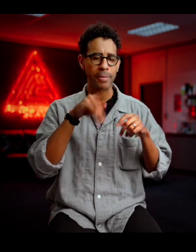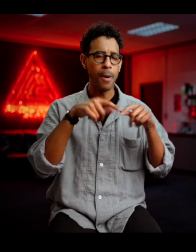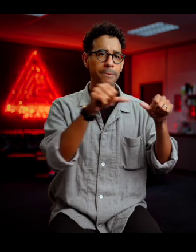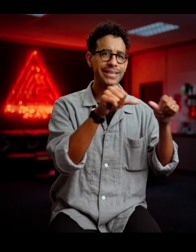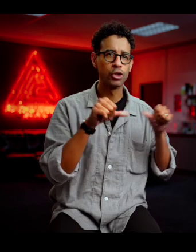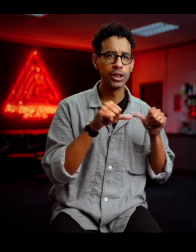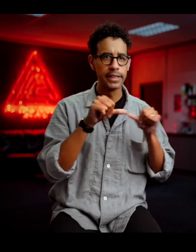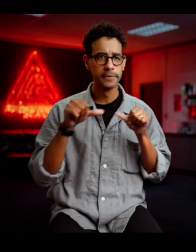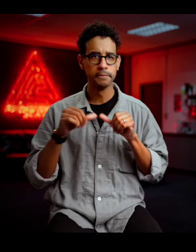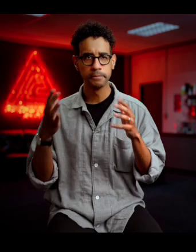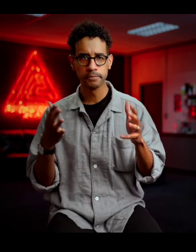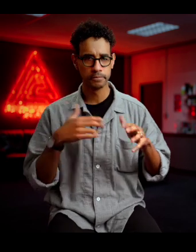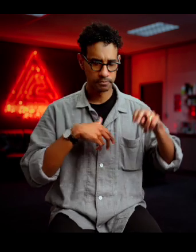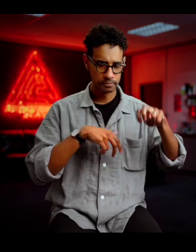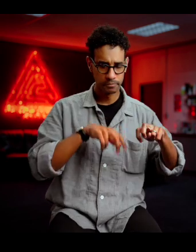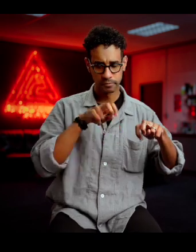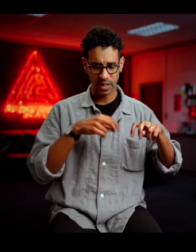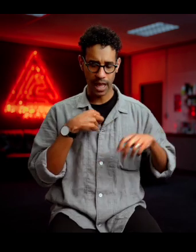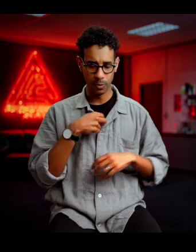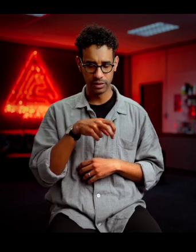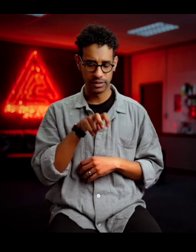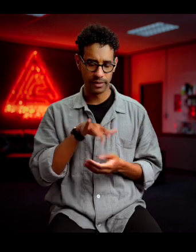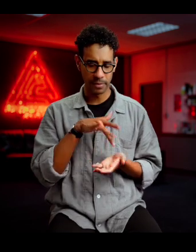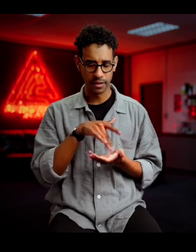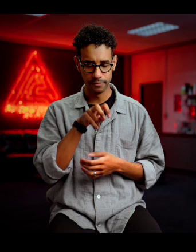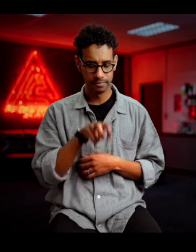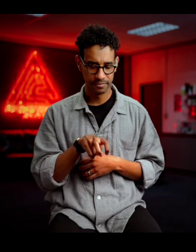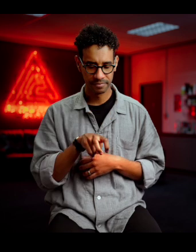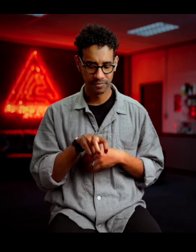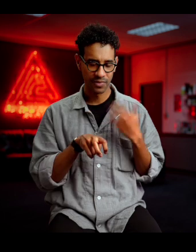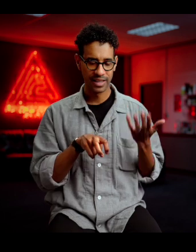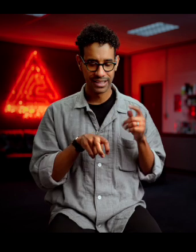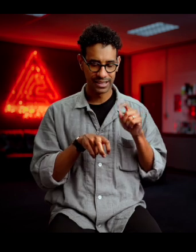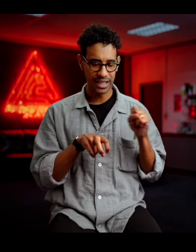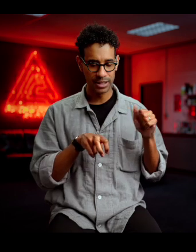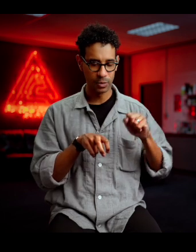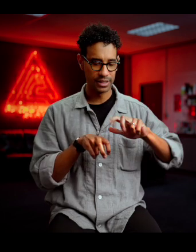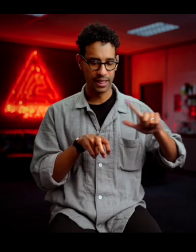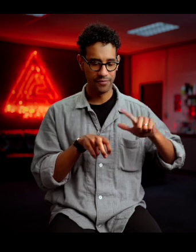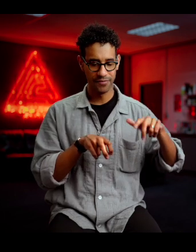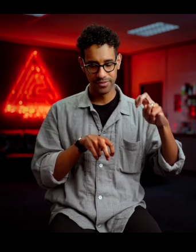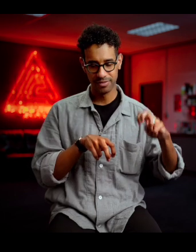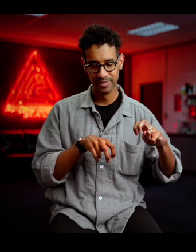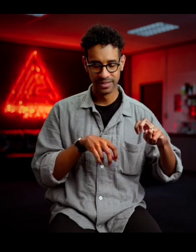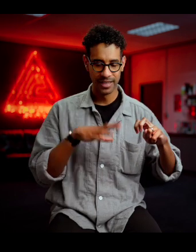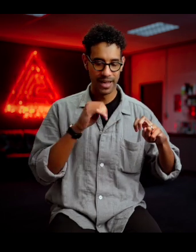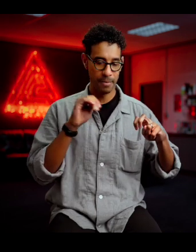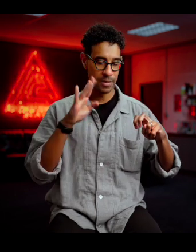about positioning, where Mike and Tessa should sit. I was in the middle, Tessa was on my left, Mike was on